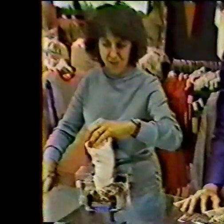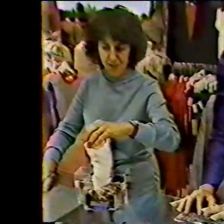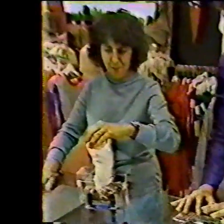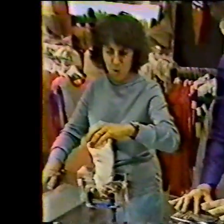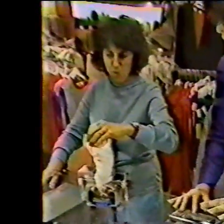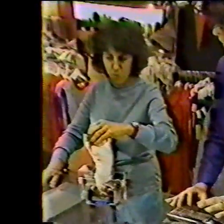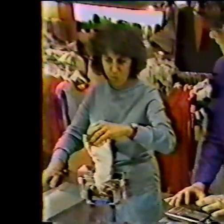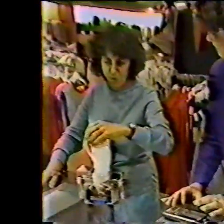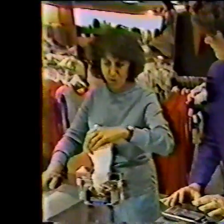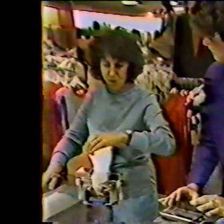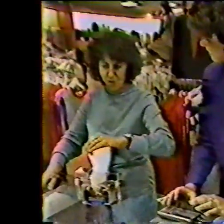Cross.